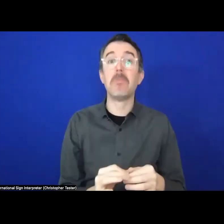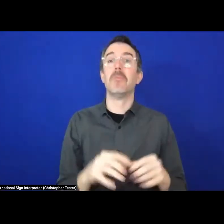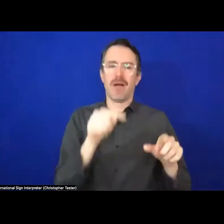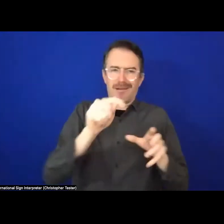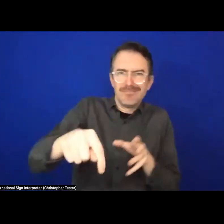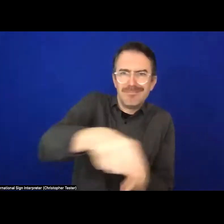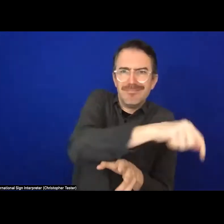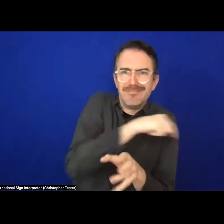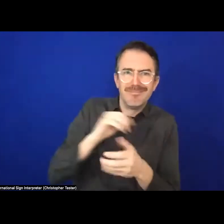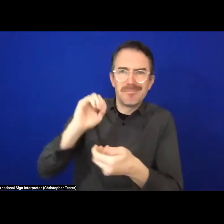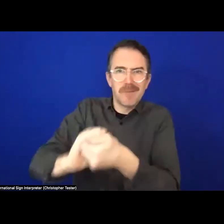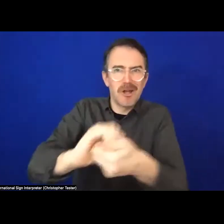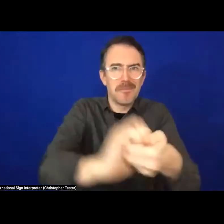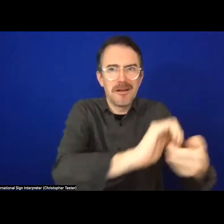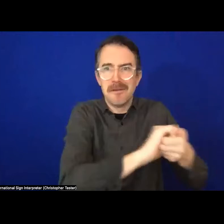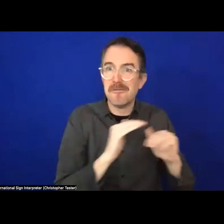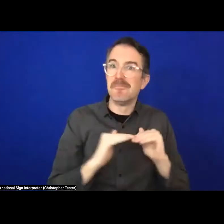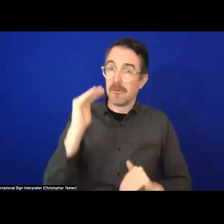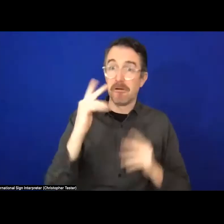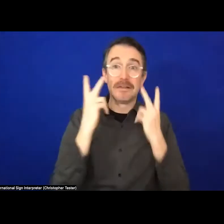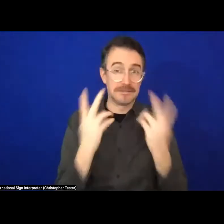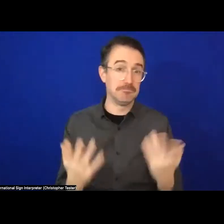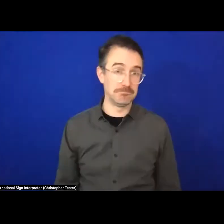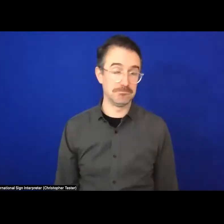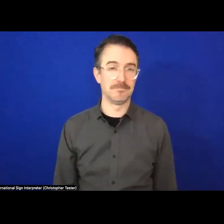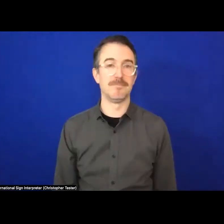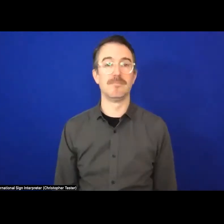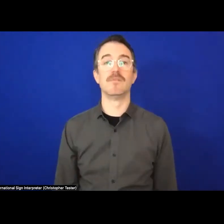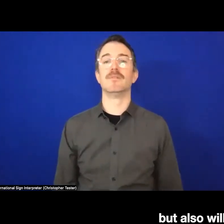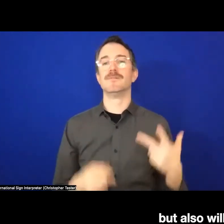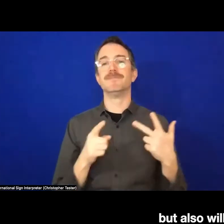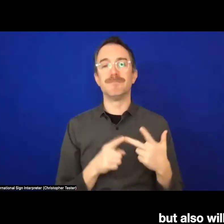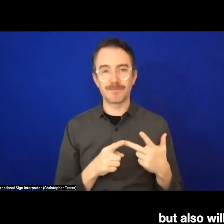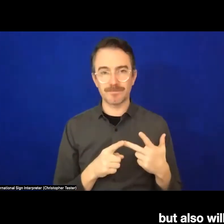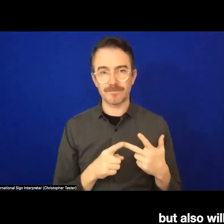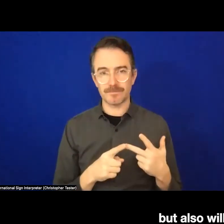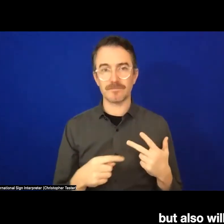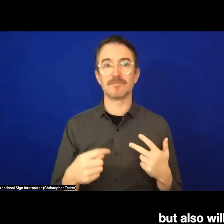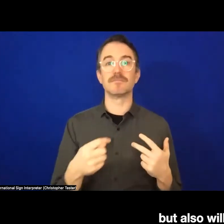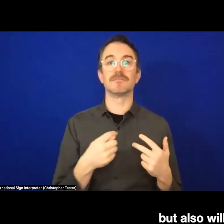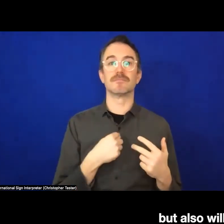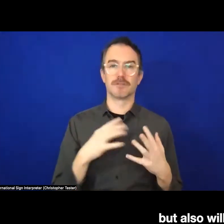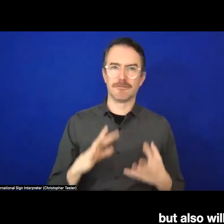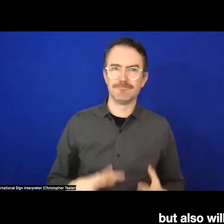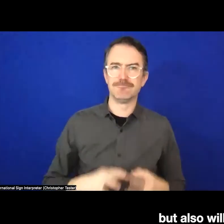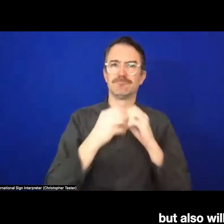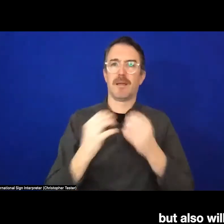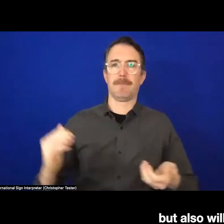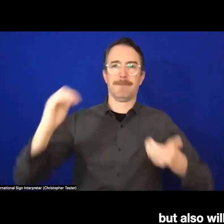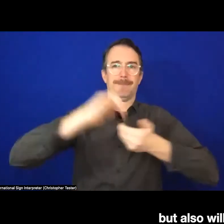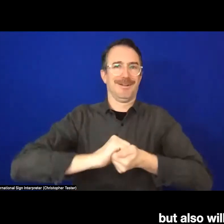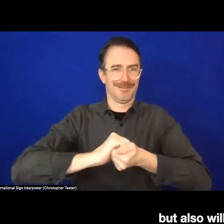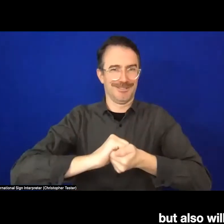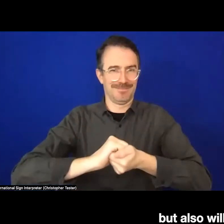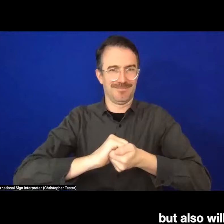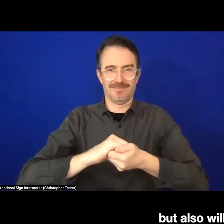also ensured that we built partnerships amongst the OPDs themselves, but also we linked up with